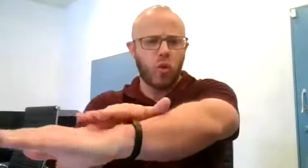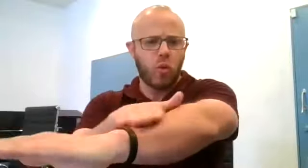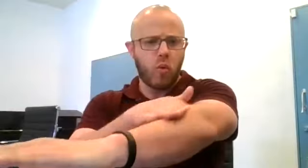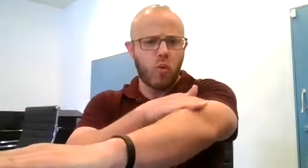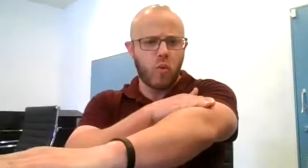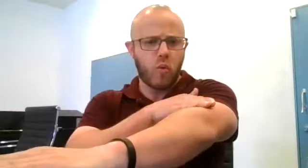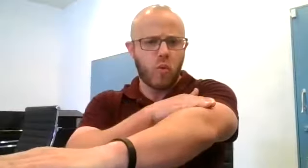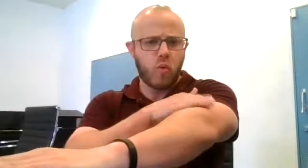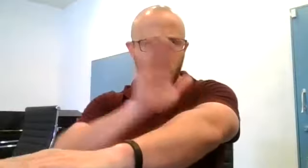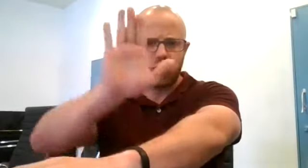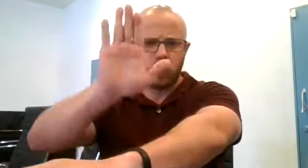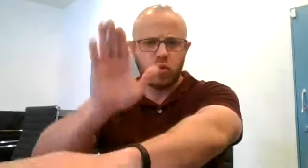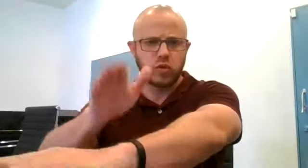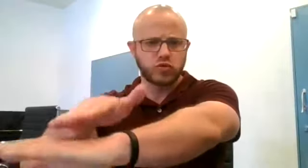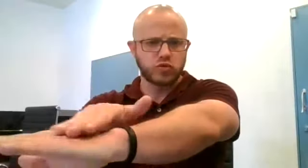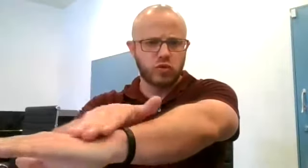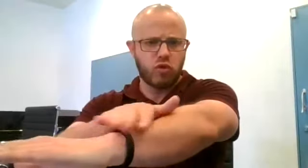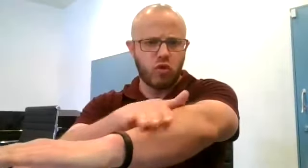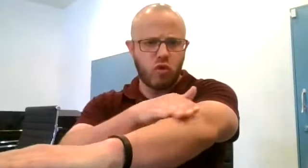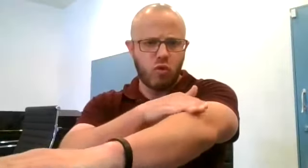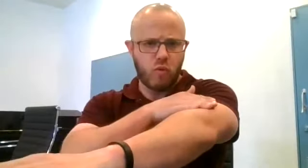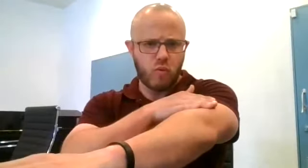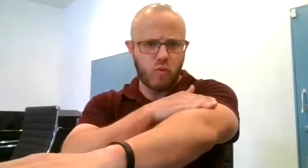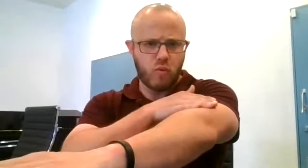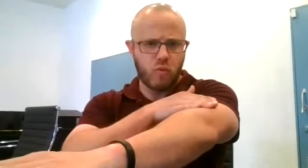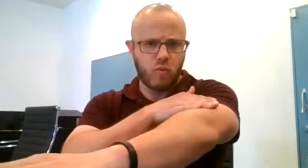This is slow, slow,